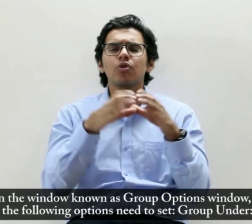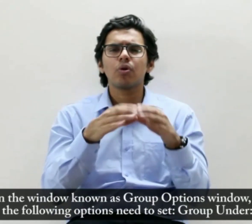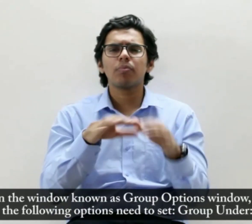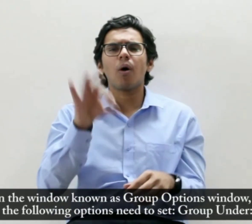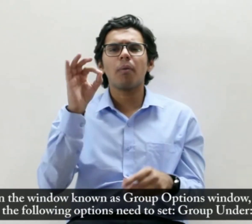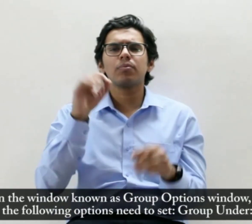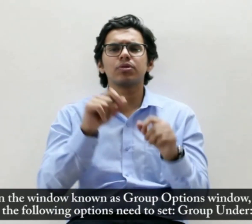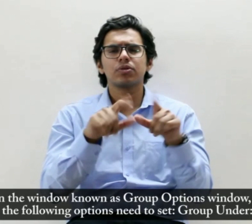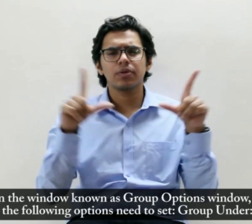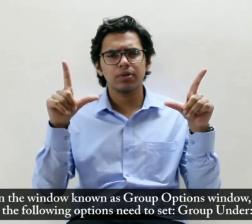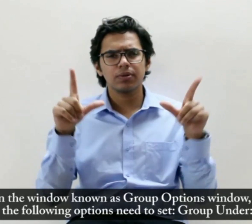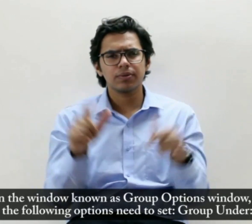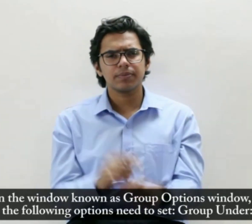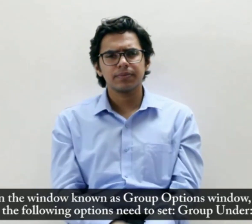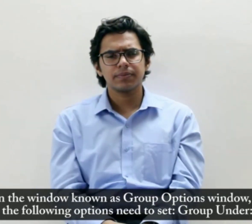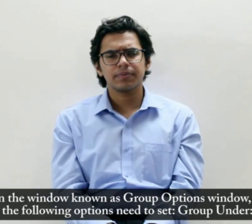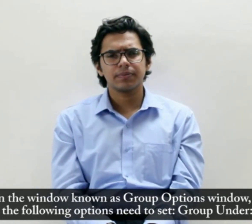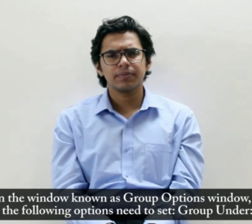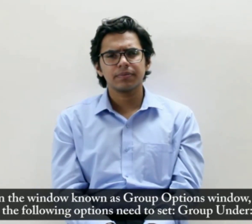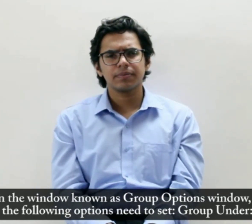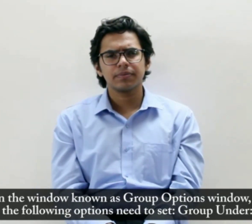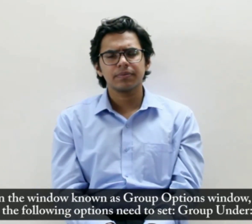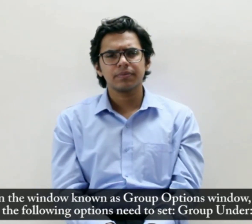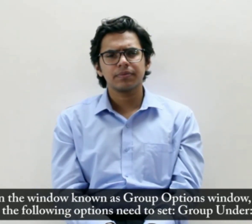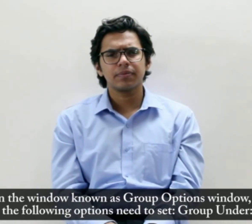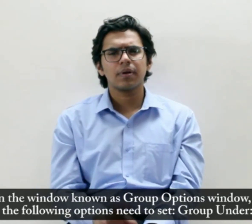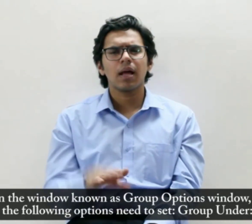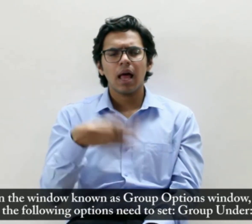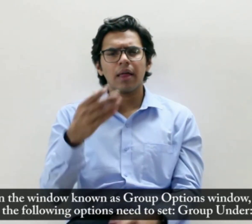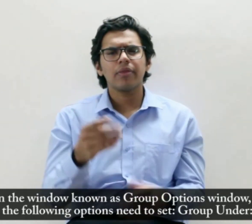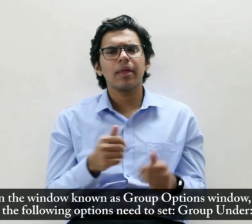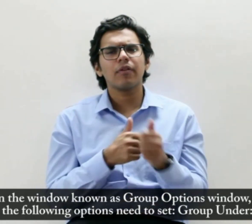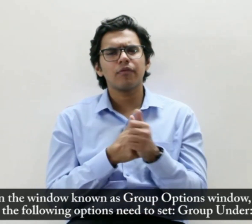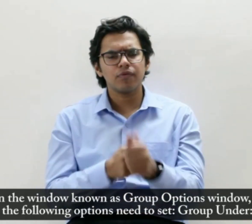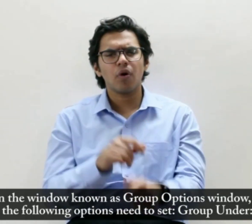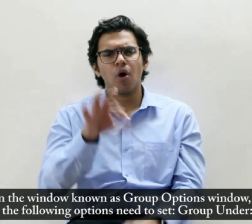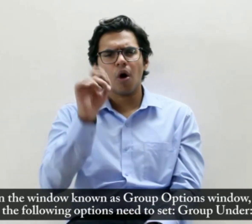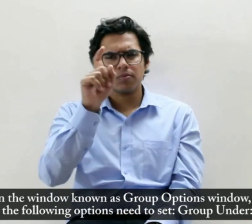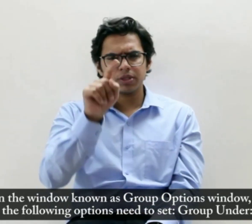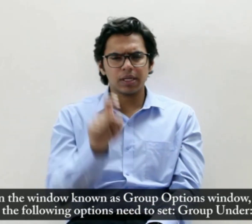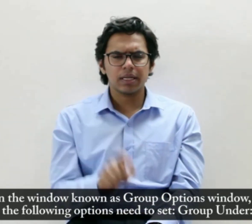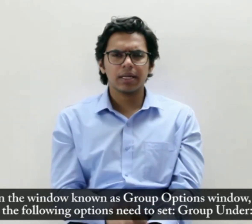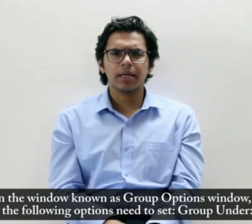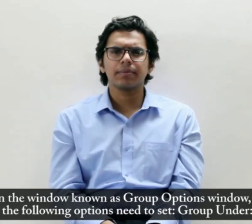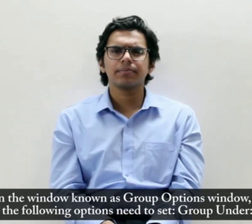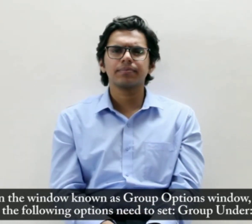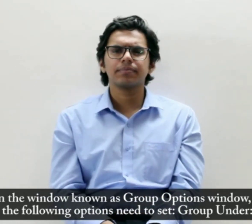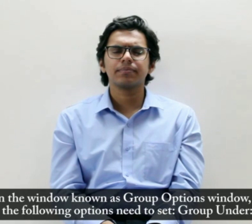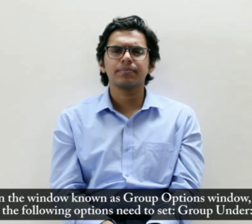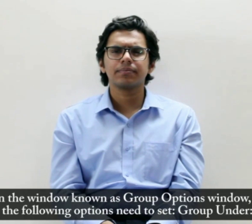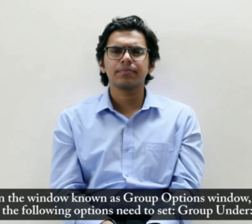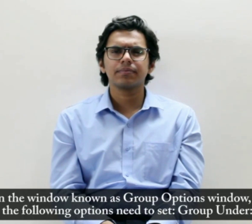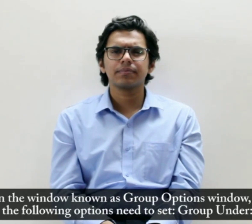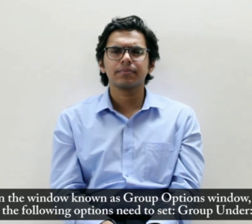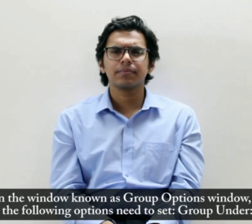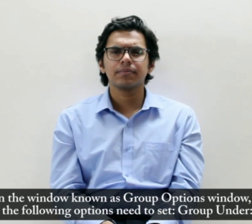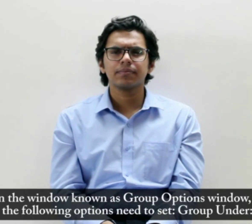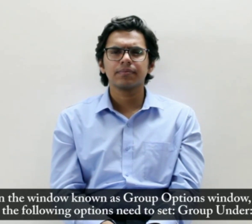In the window known as Group Options window, and then the following options need